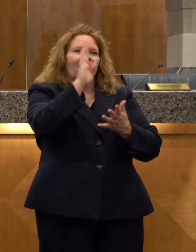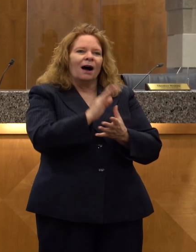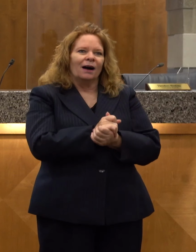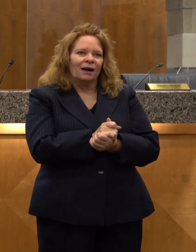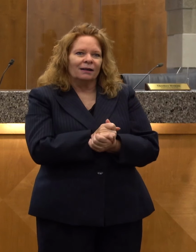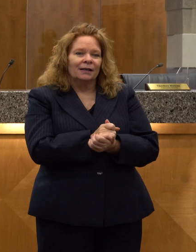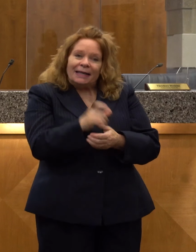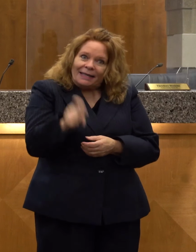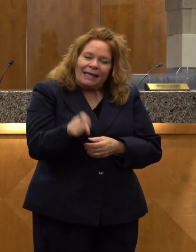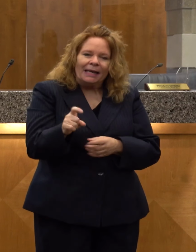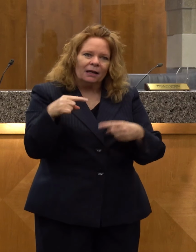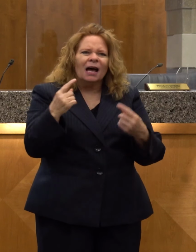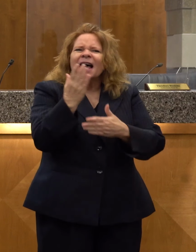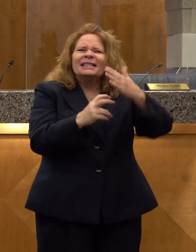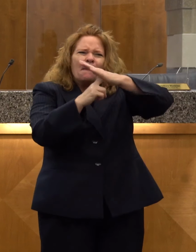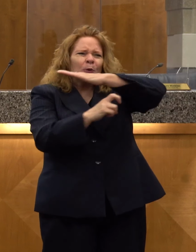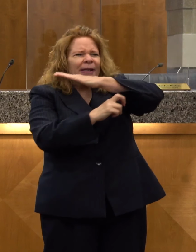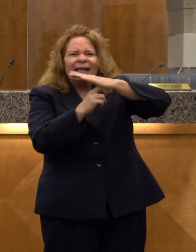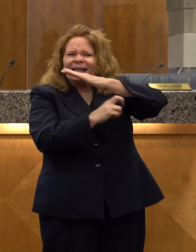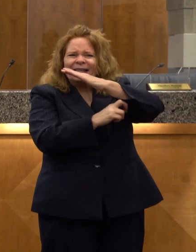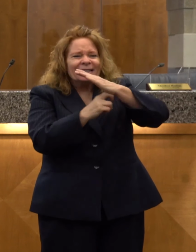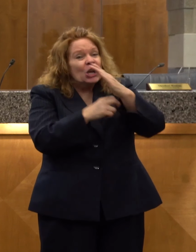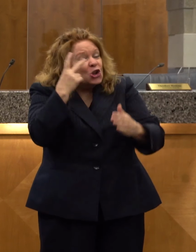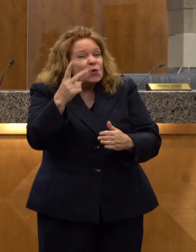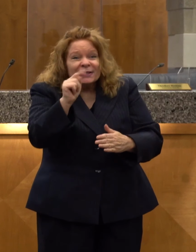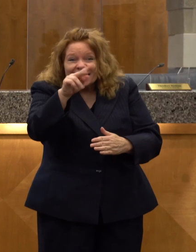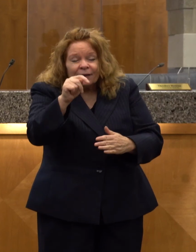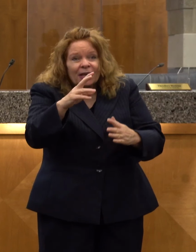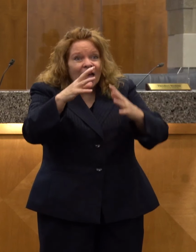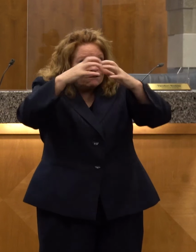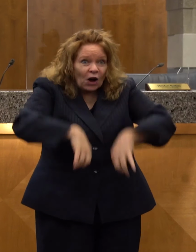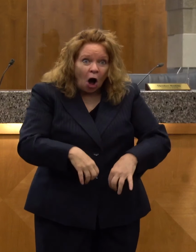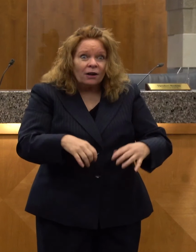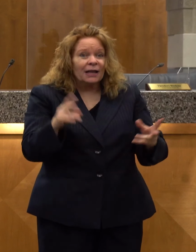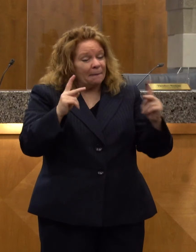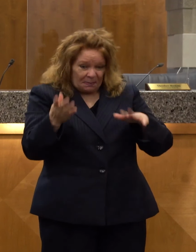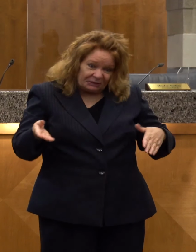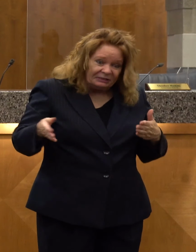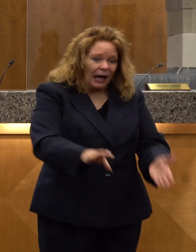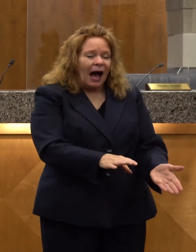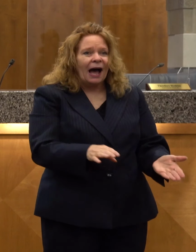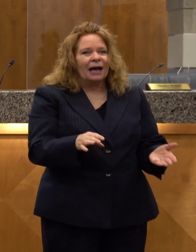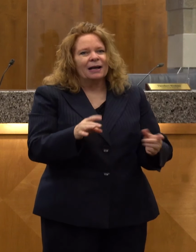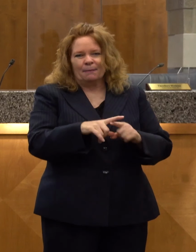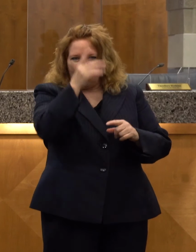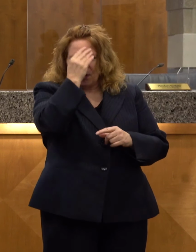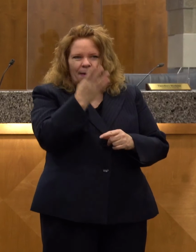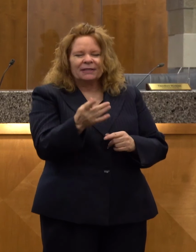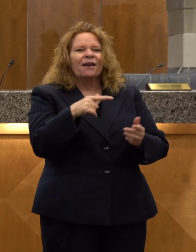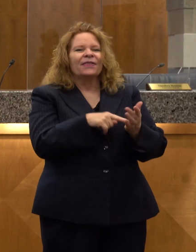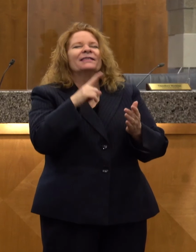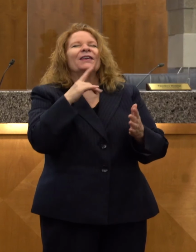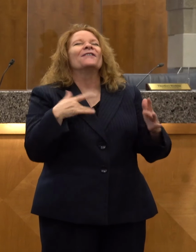it's been long overdue. Some of these bridges, you know, you see it on TV, they're falling down. You know, people getting killed. But this is what I'm saying. This is very,